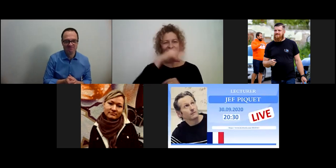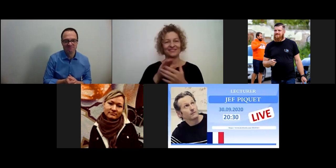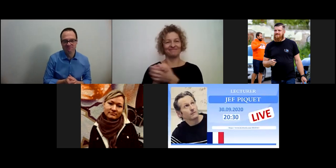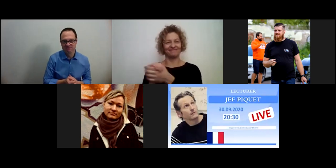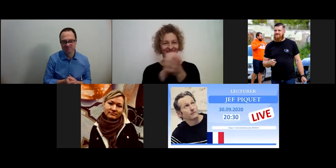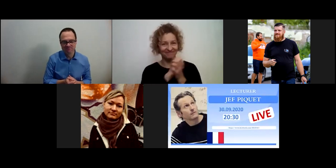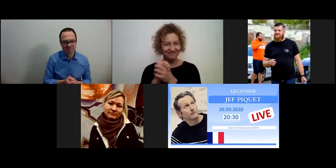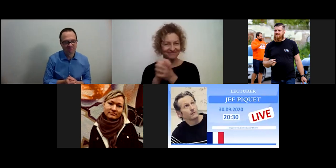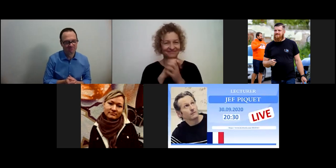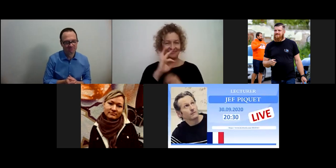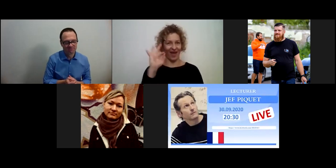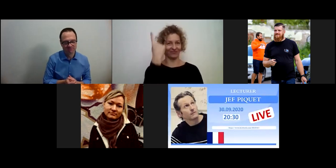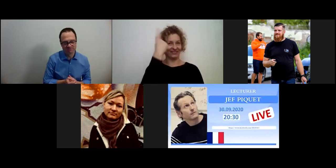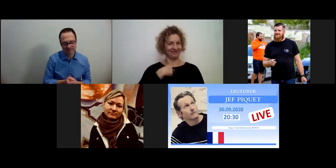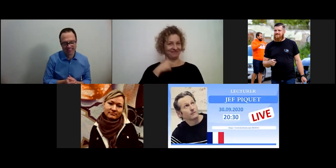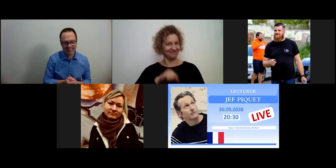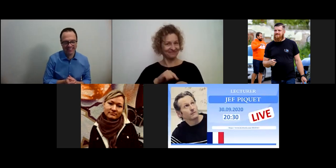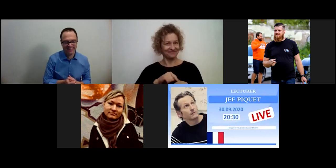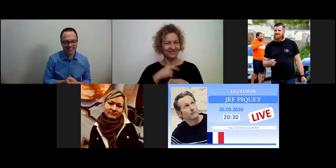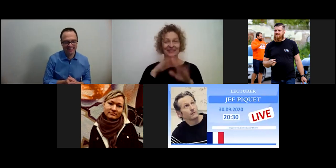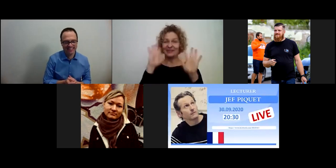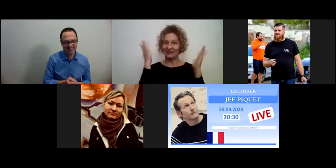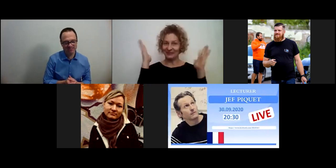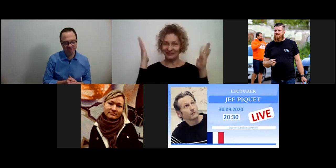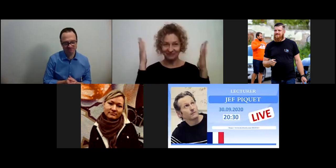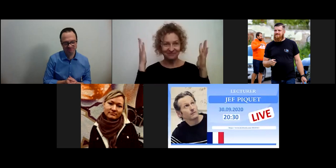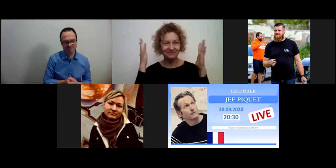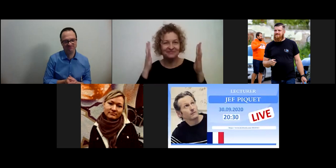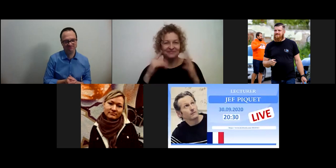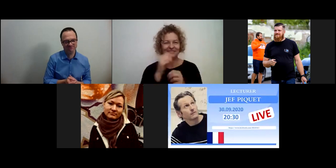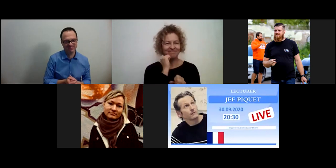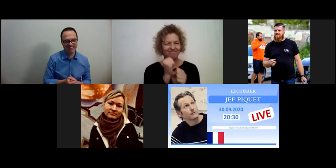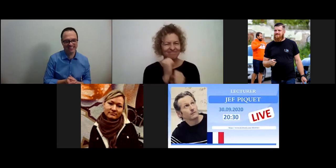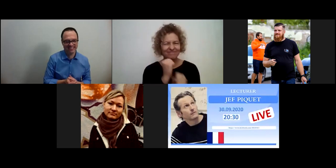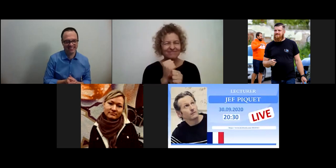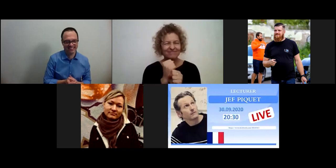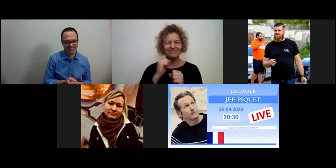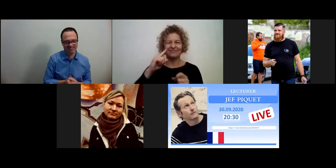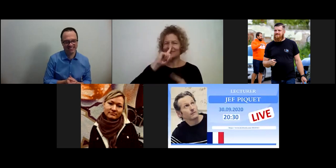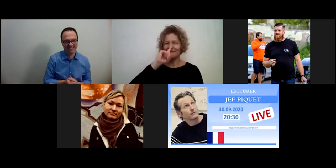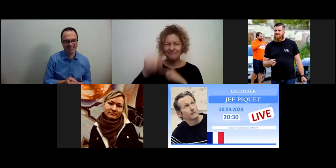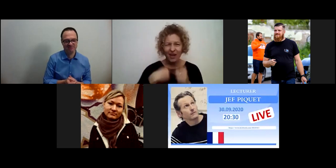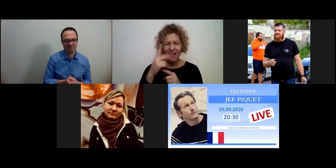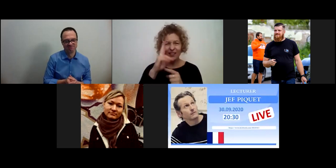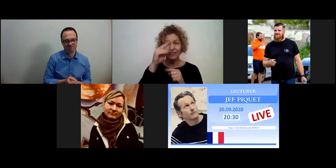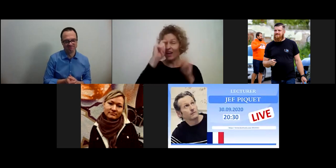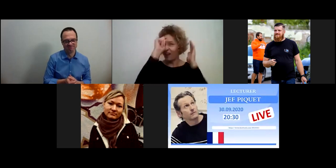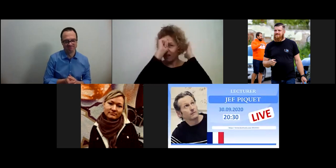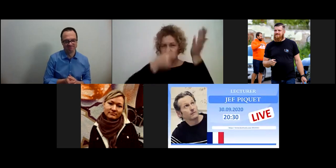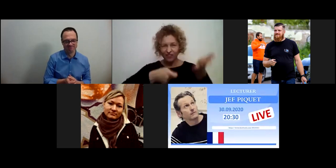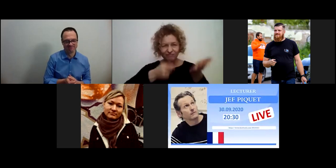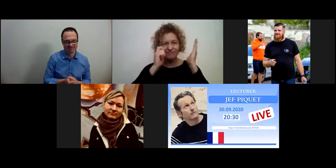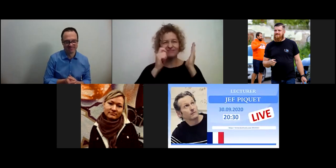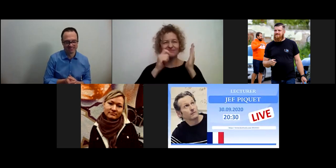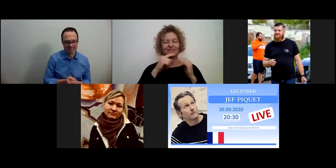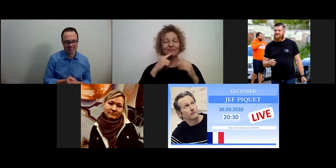Hello, all. I just want to say this has been such fantastic work, Dami. My hat off to you. I'm